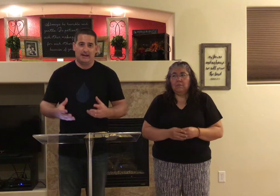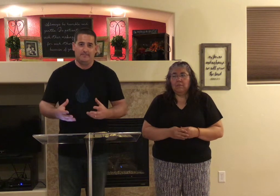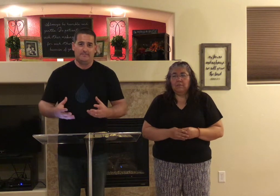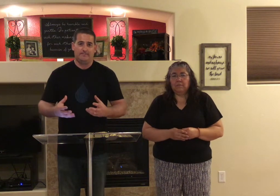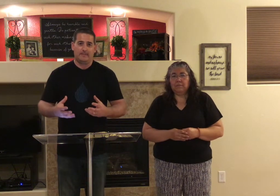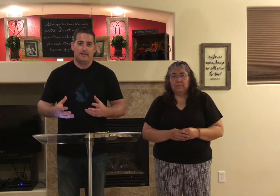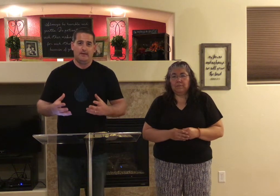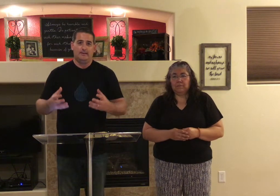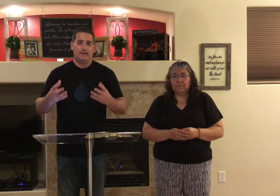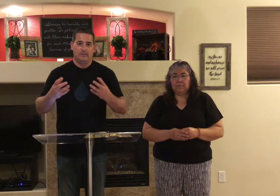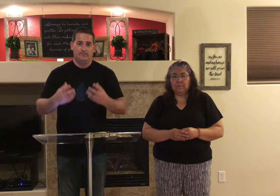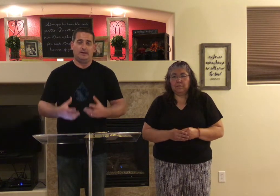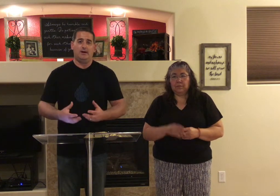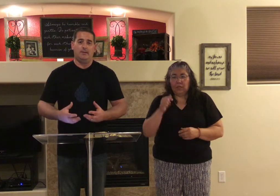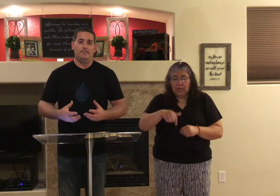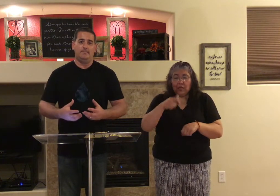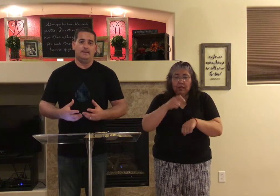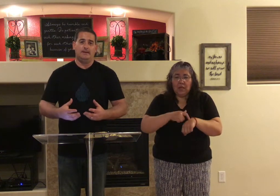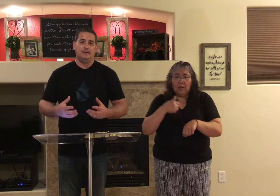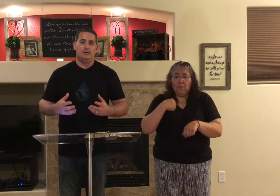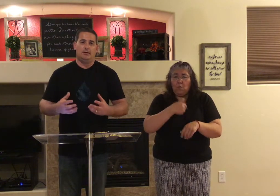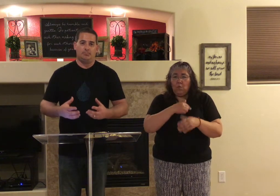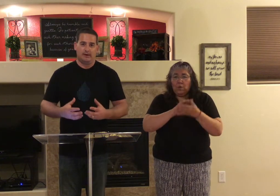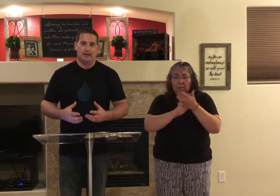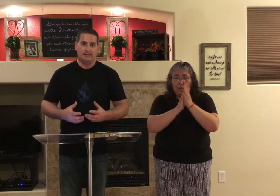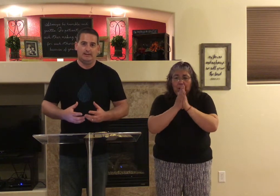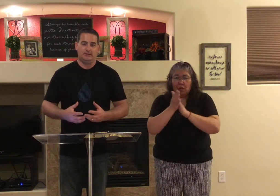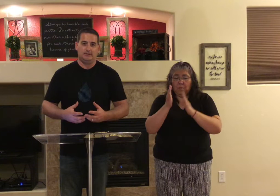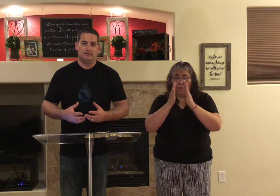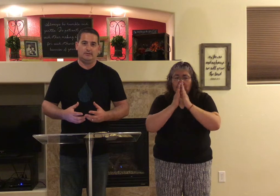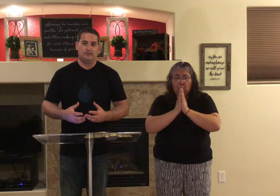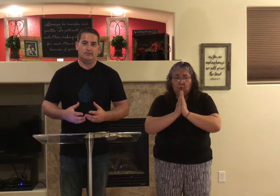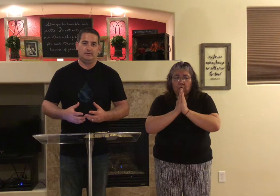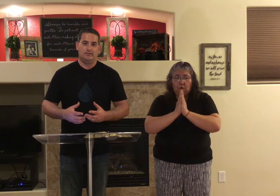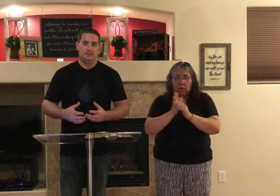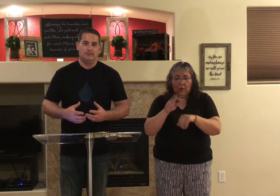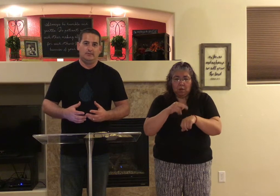It's time that we become a praying nation.